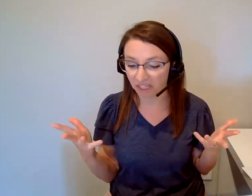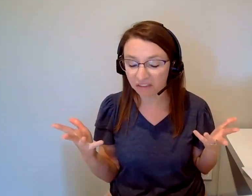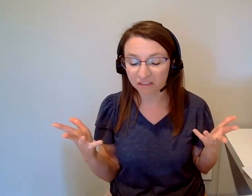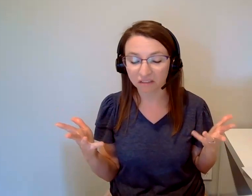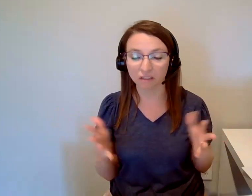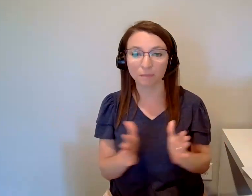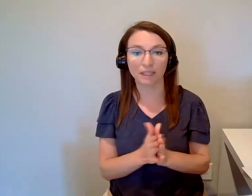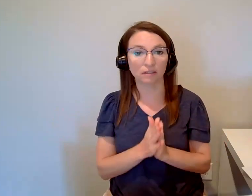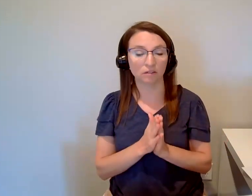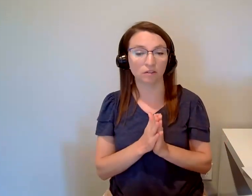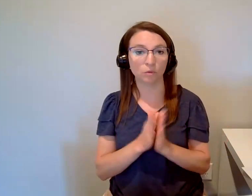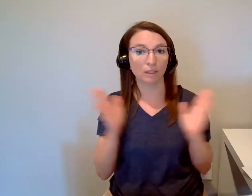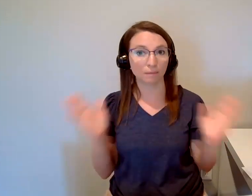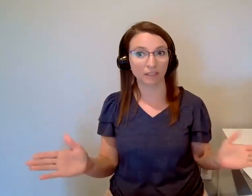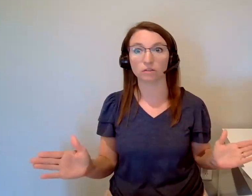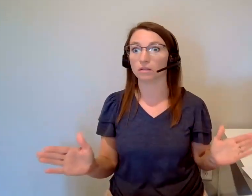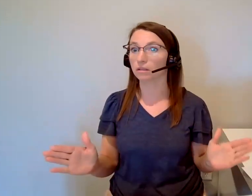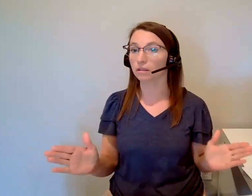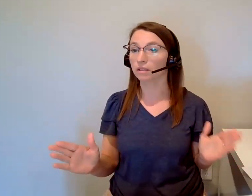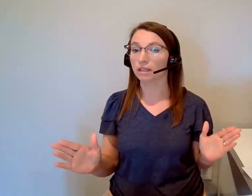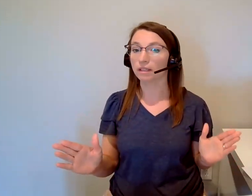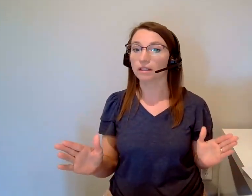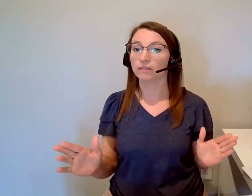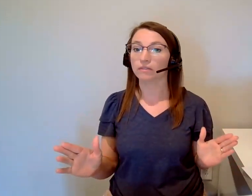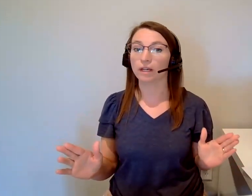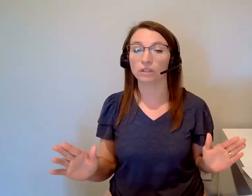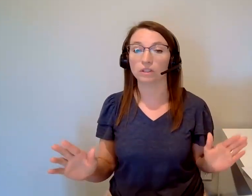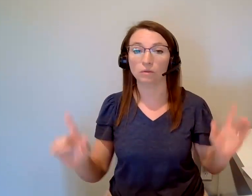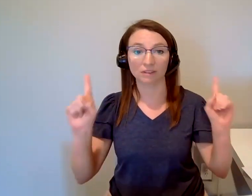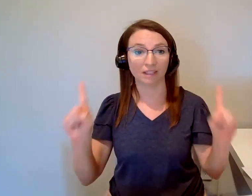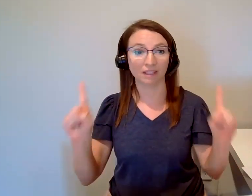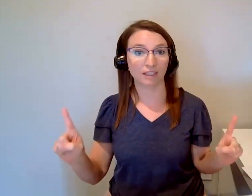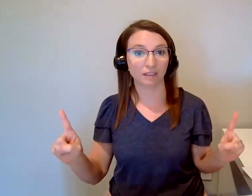mistakes. I do want to make sure that when you are signing